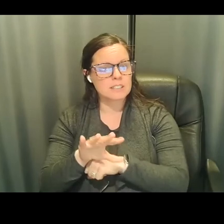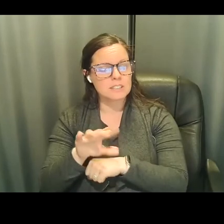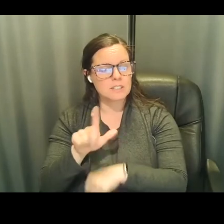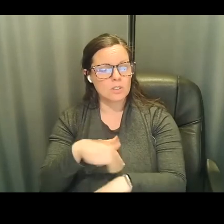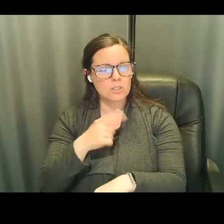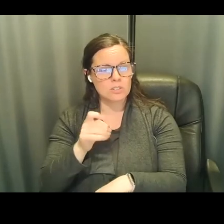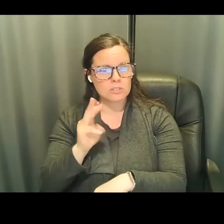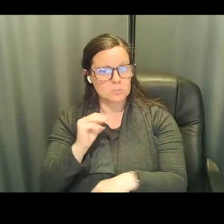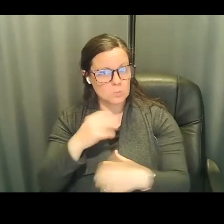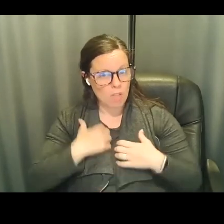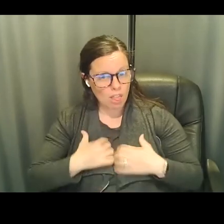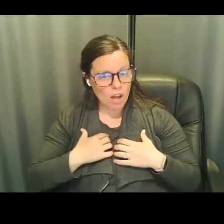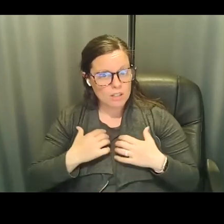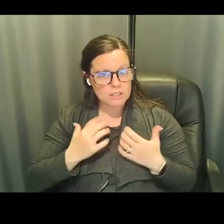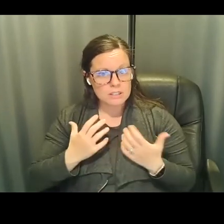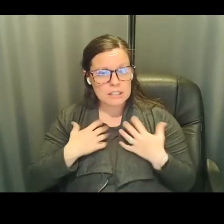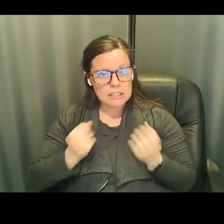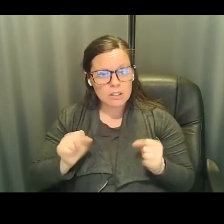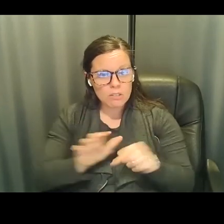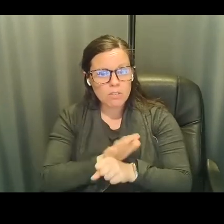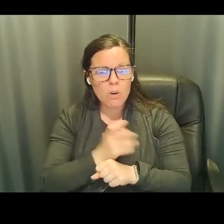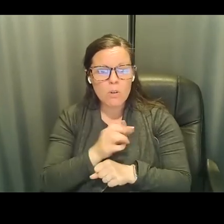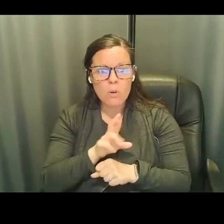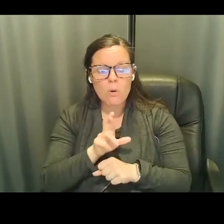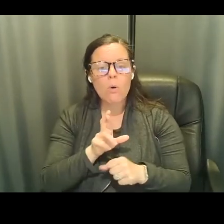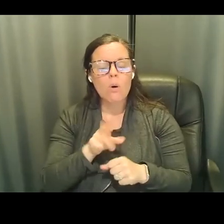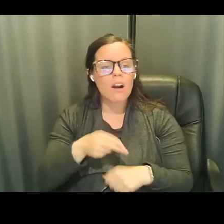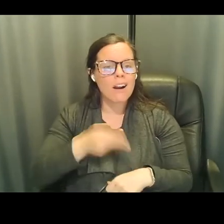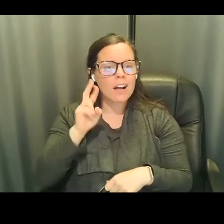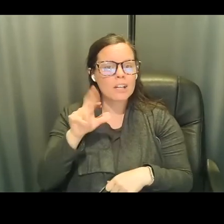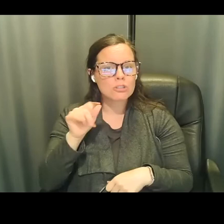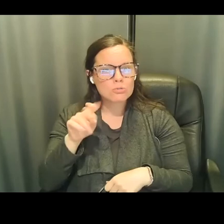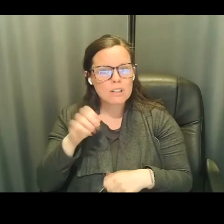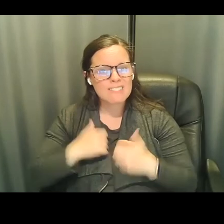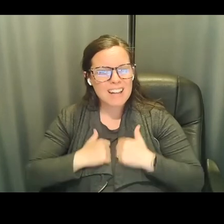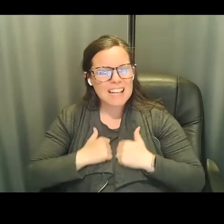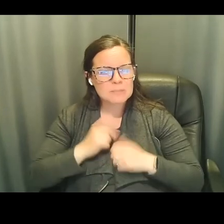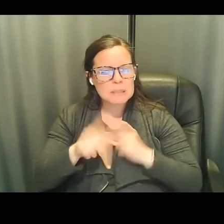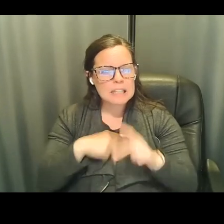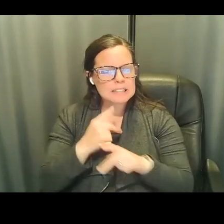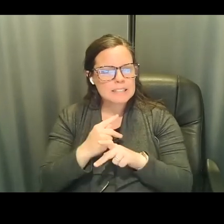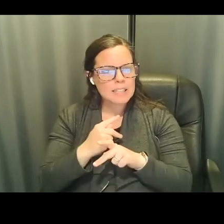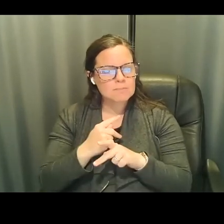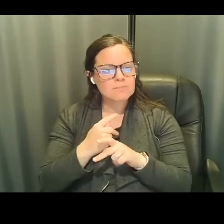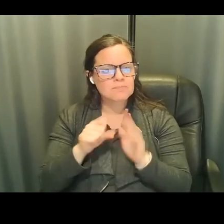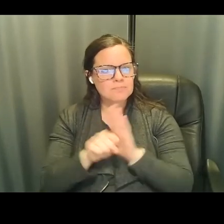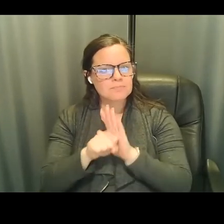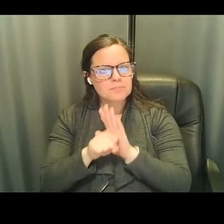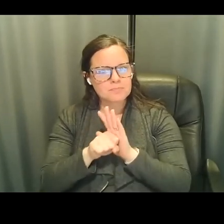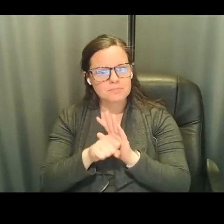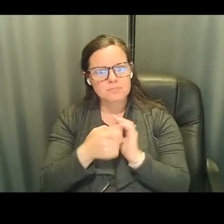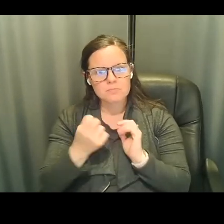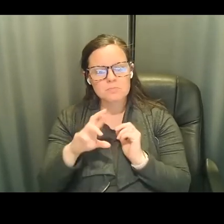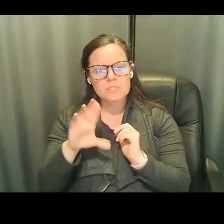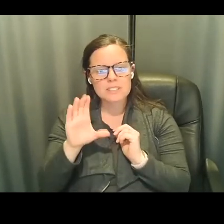the lungs heal completely? Or would there be a higher rate of, let's say, asthma-like um, symptoms or